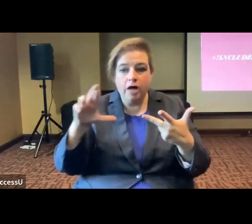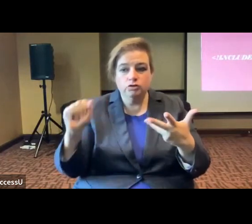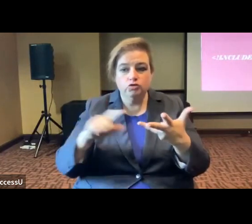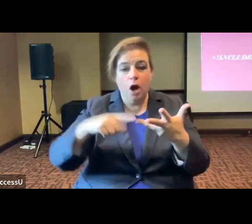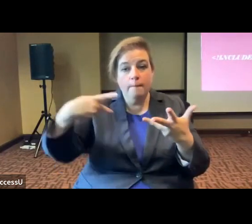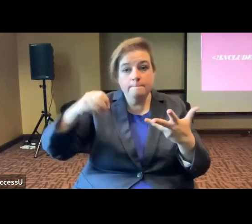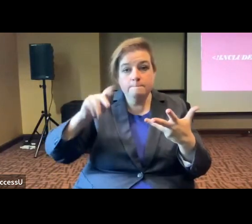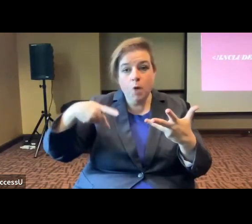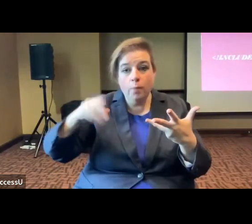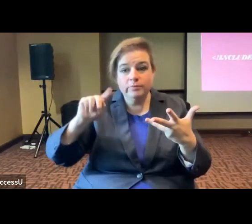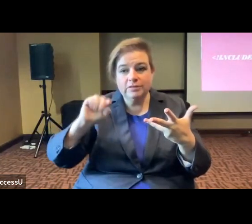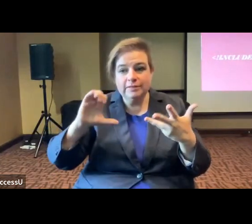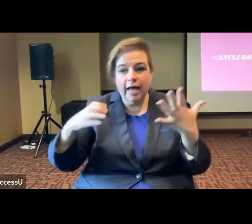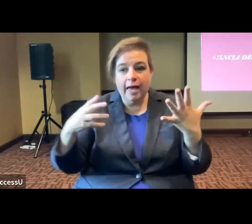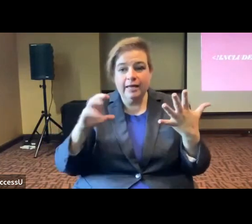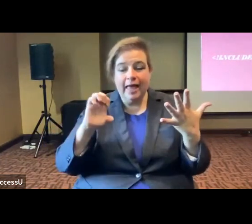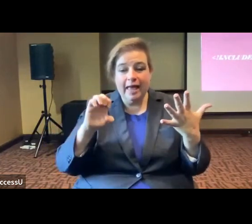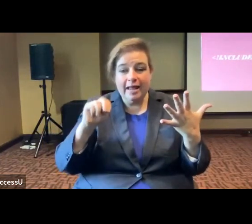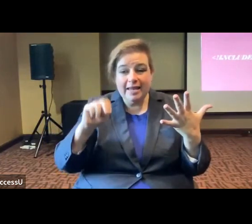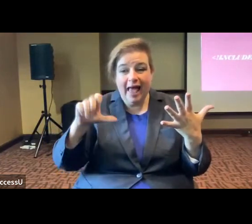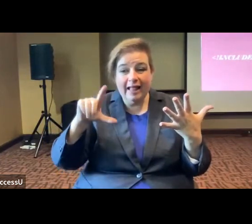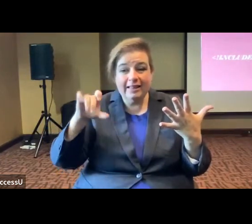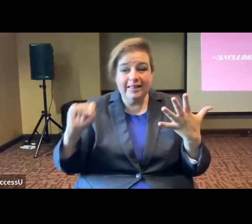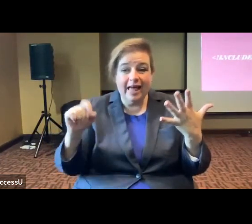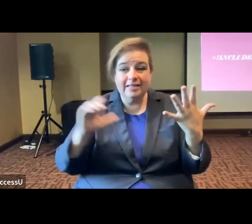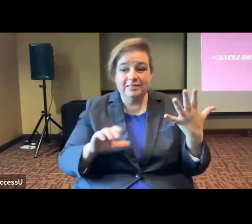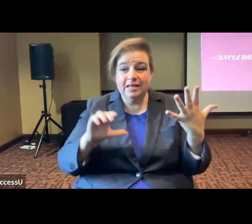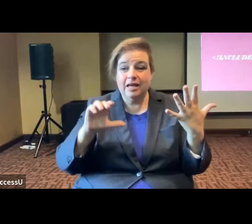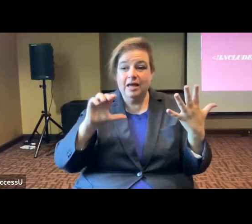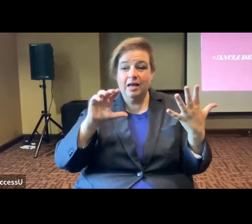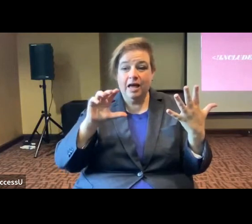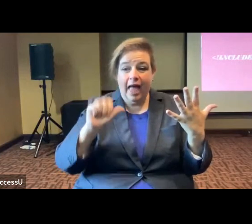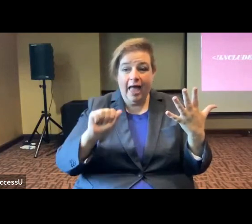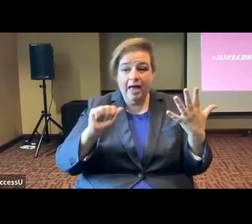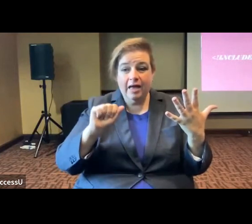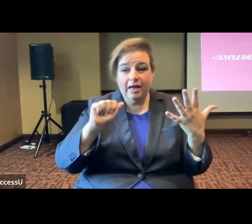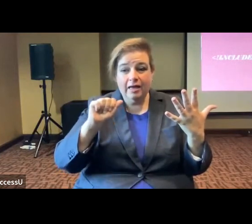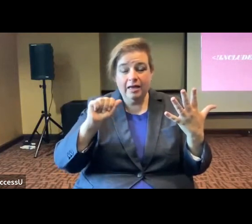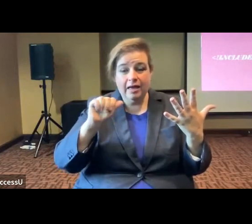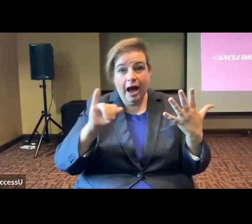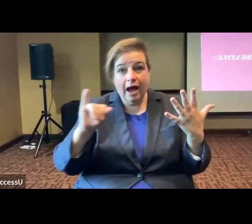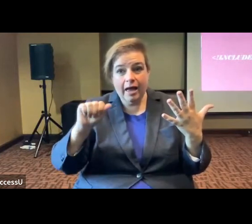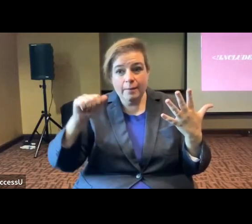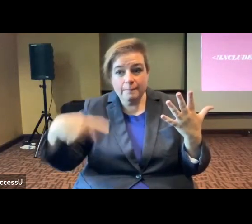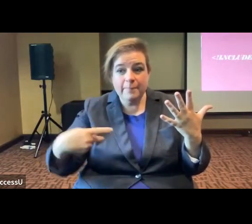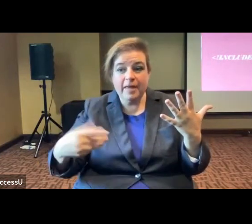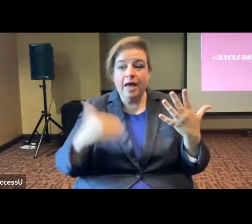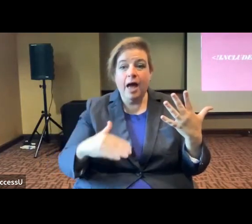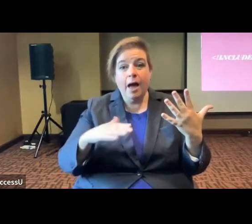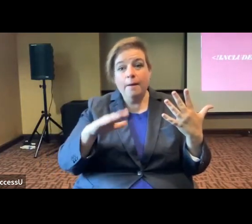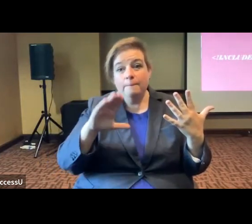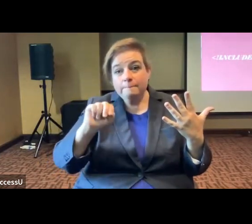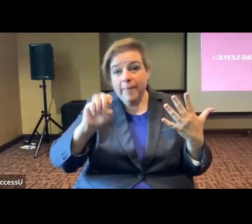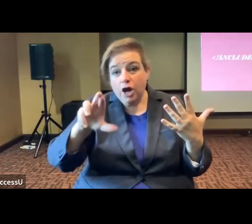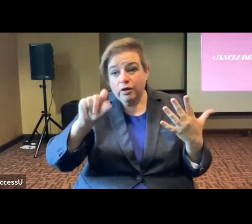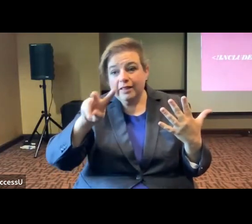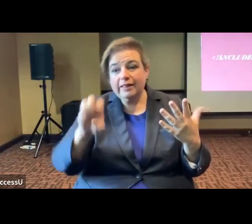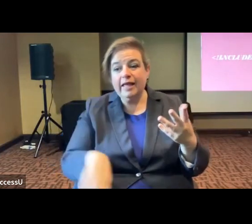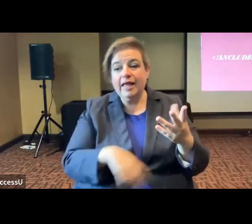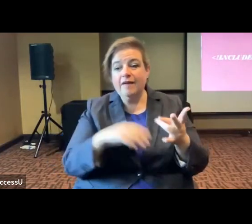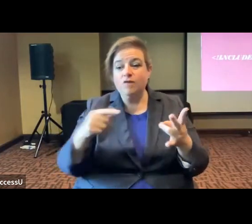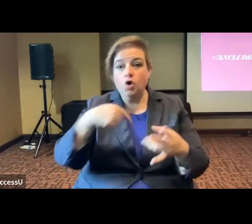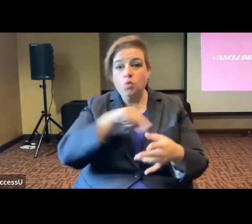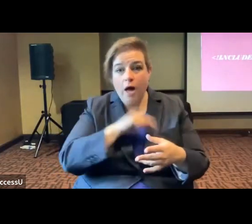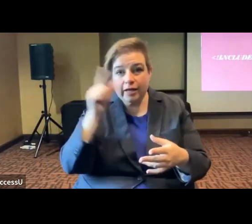Nelnet, Monkey Boy, WebAIM, IAAP, Better Leave, Quality Logic, IRA,